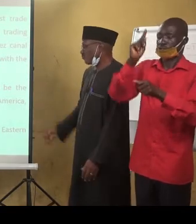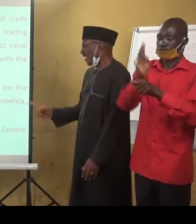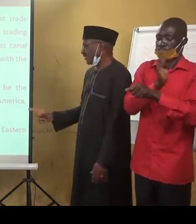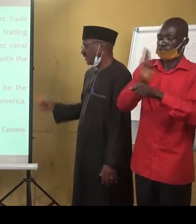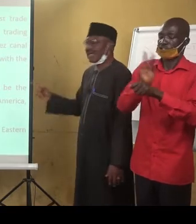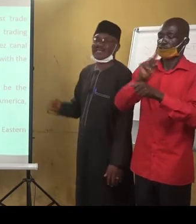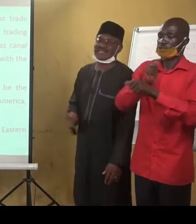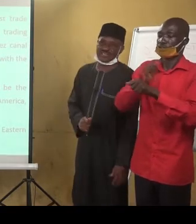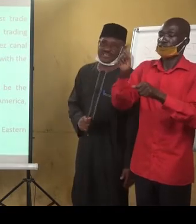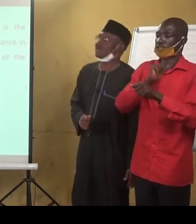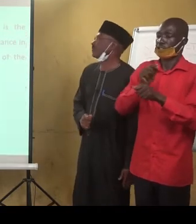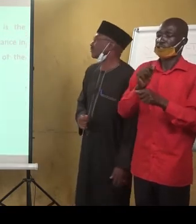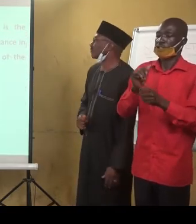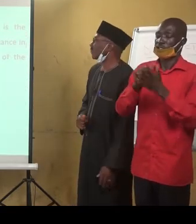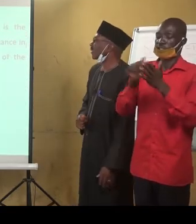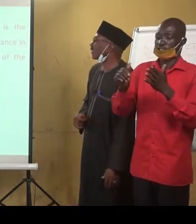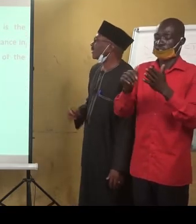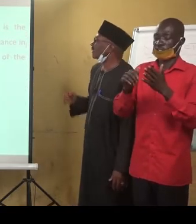routes, Brazil and Argentina.